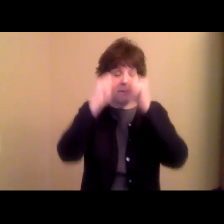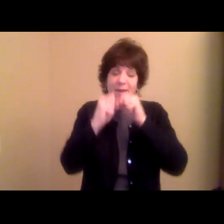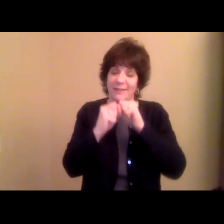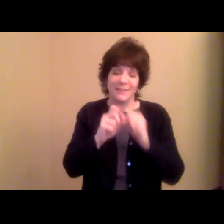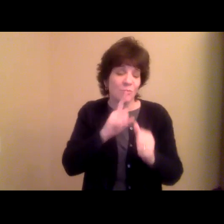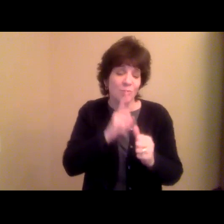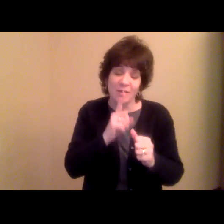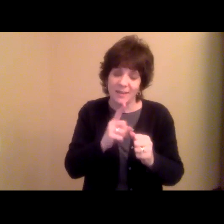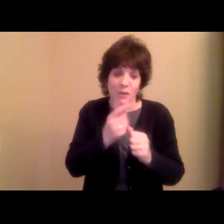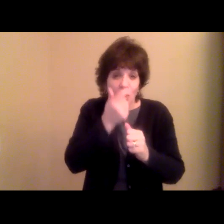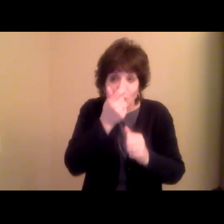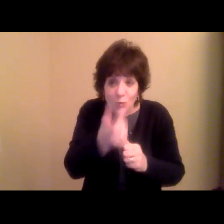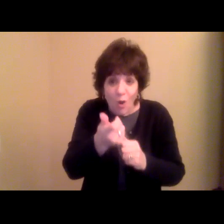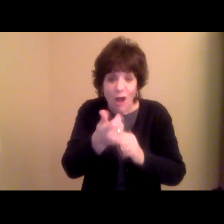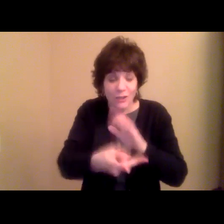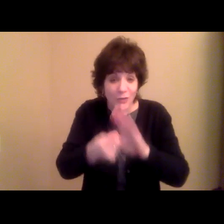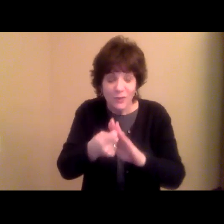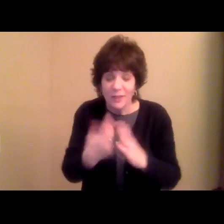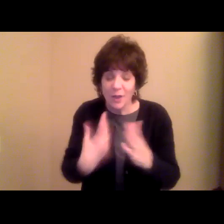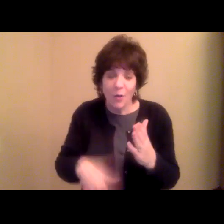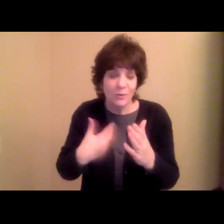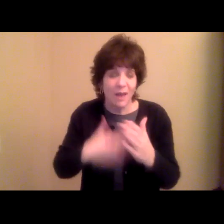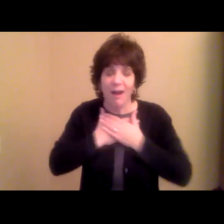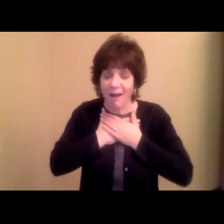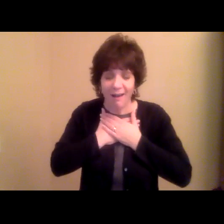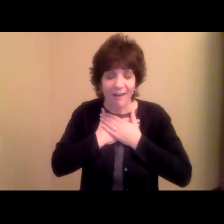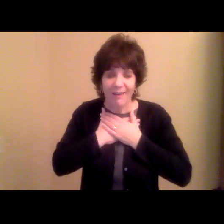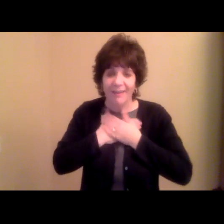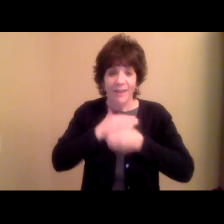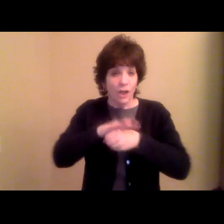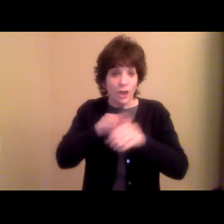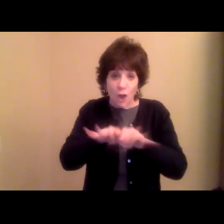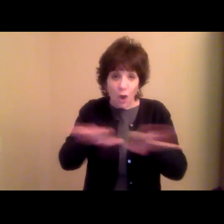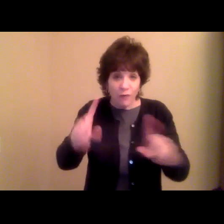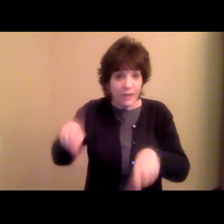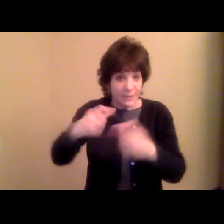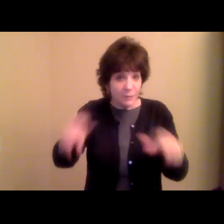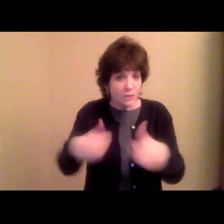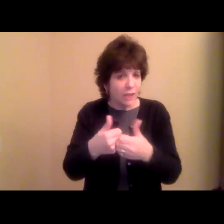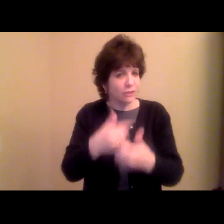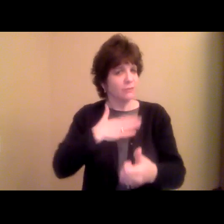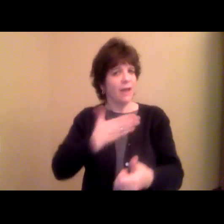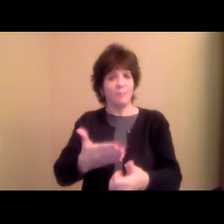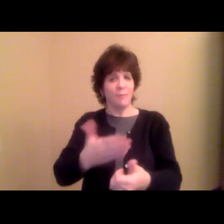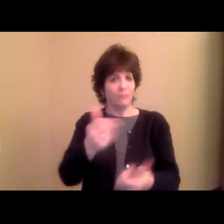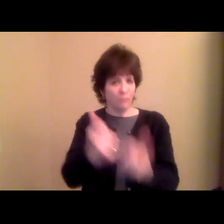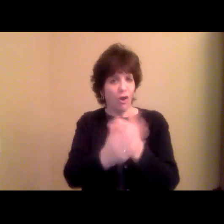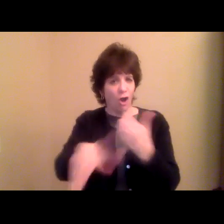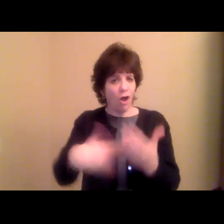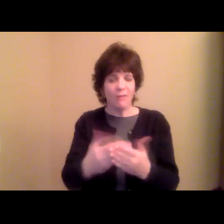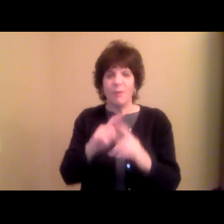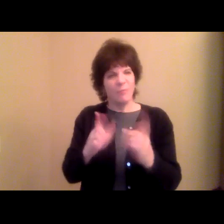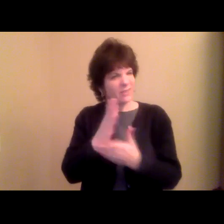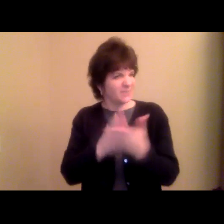really, to watch their dances. I mean, COVID has definitely been challenging for all of us, but in